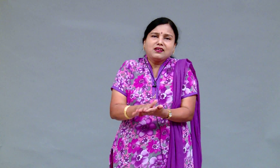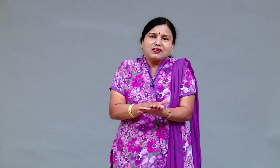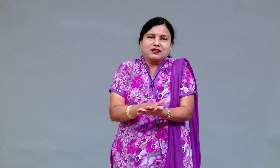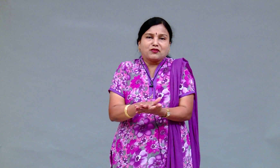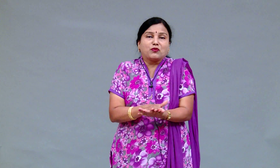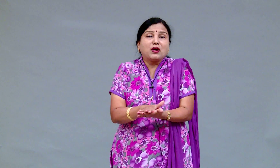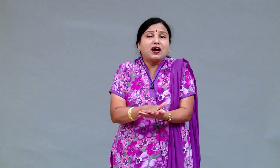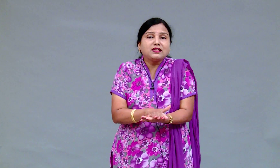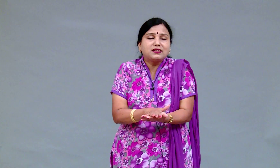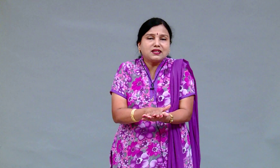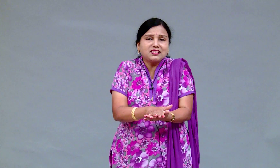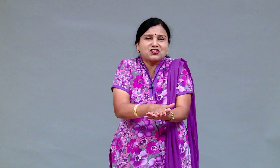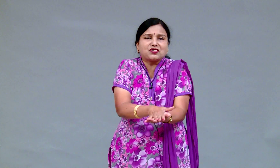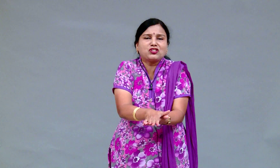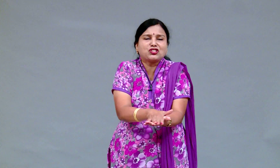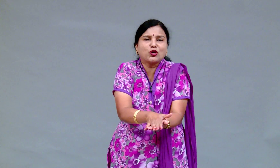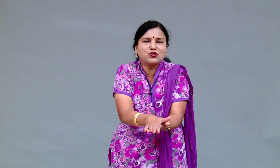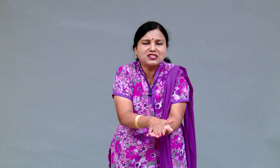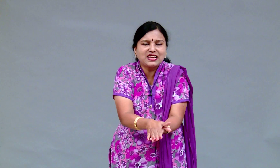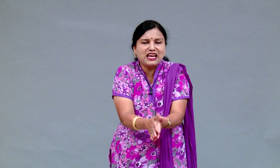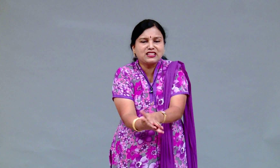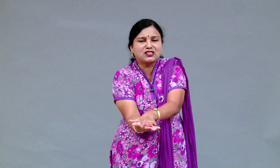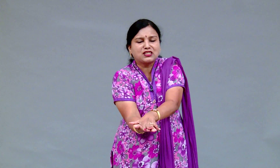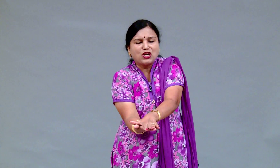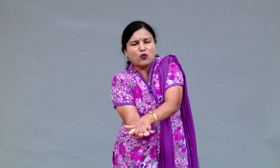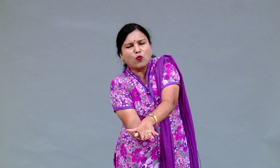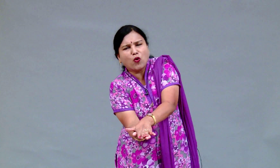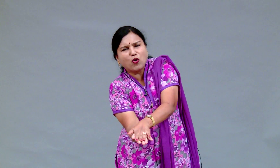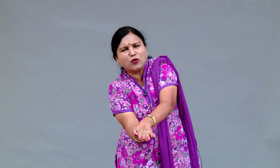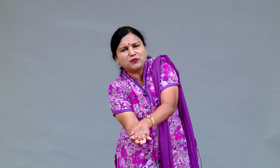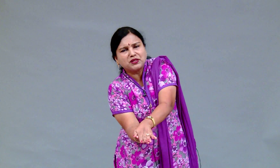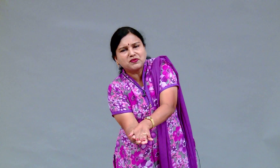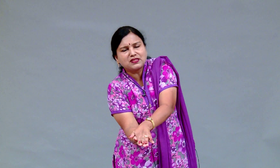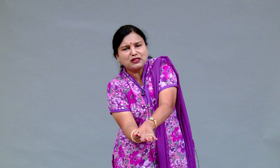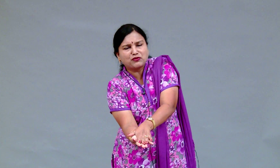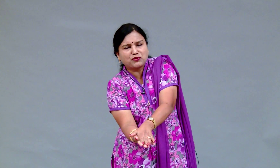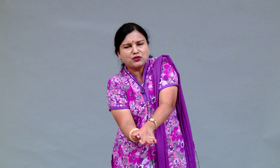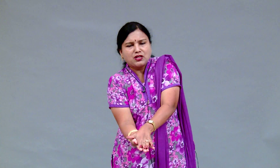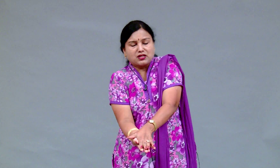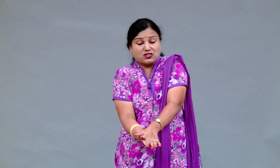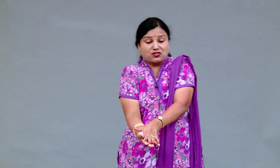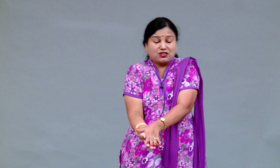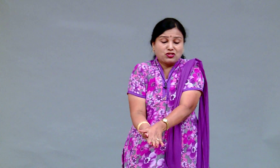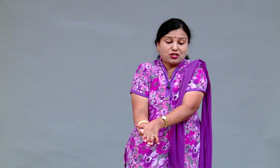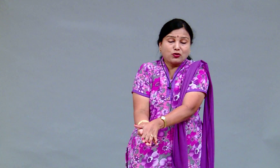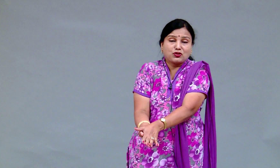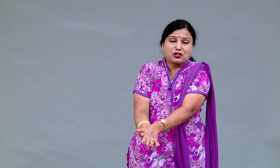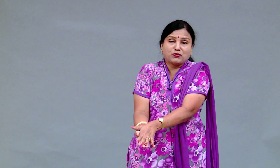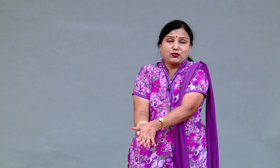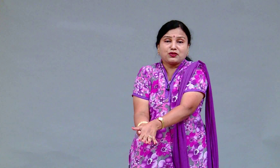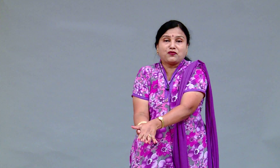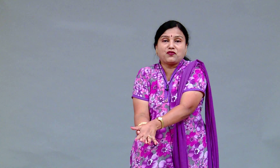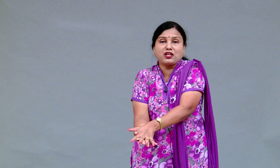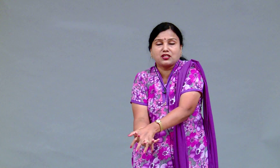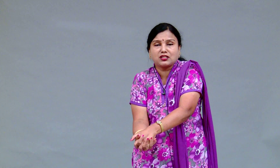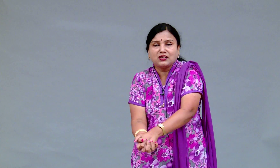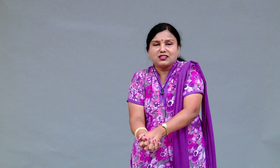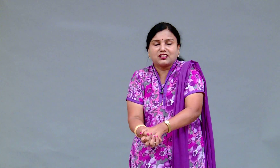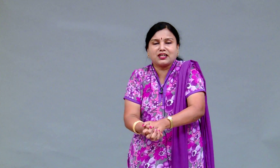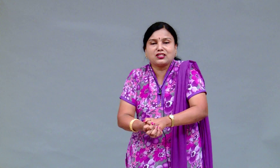The hunter stretched out his hands, warmed himself, stretched out his bloated feet, trying to